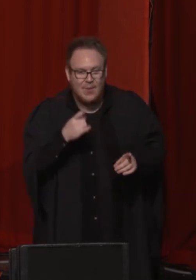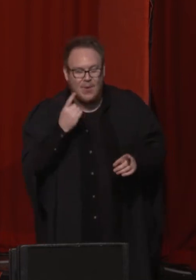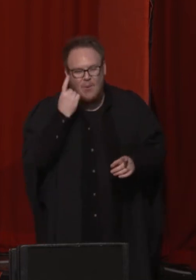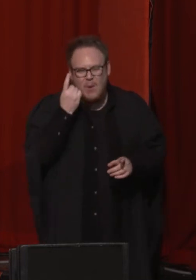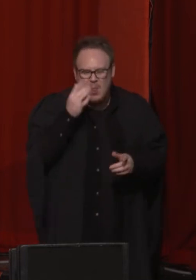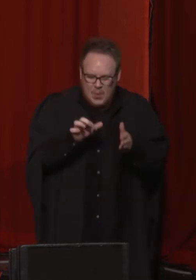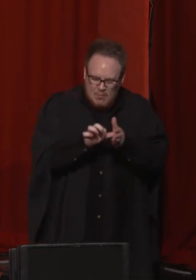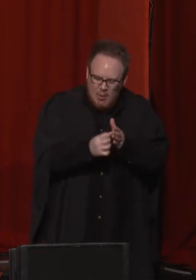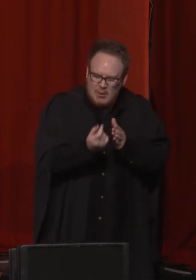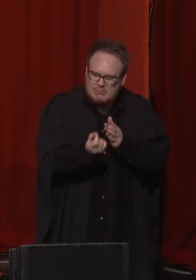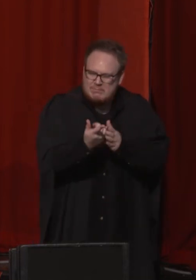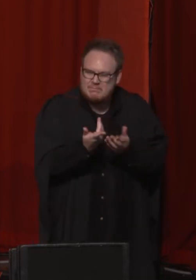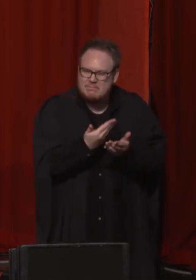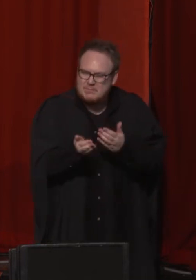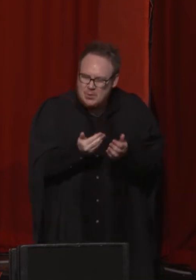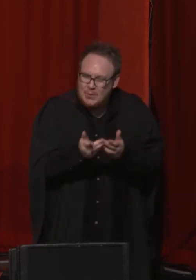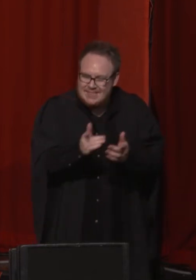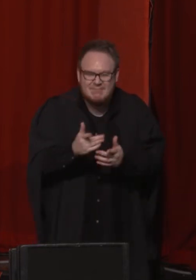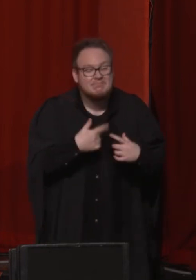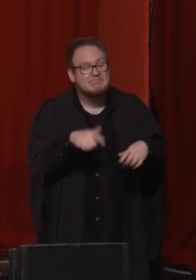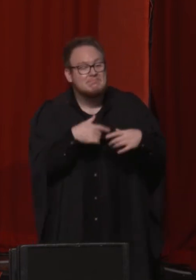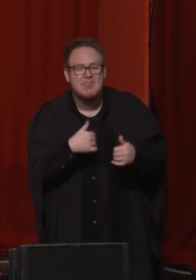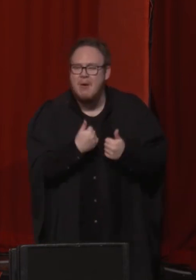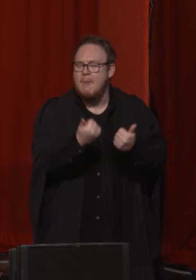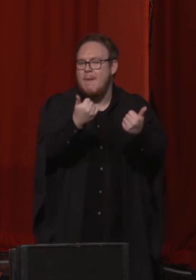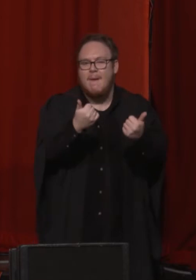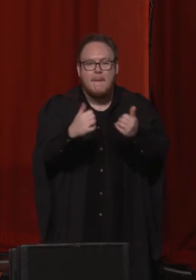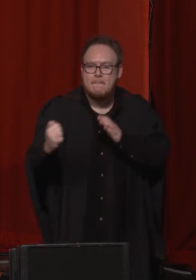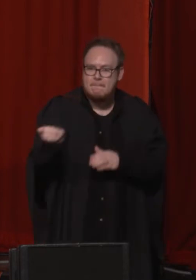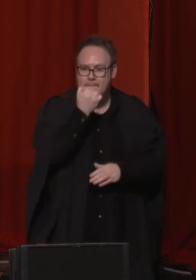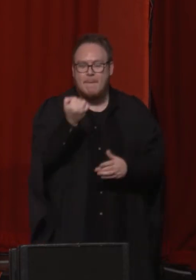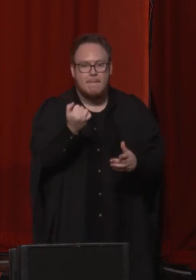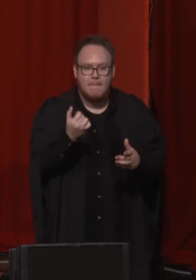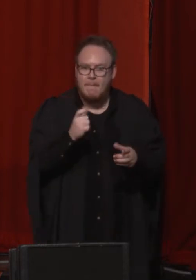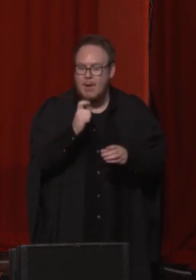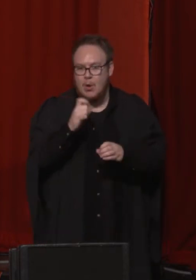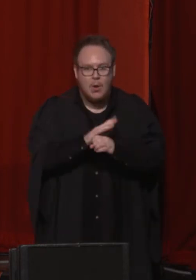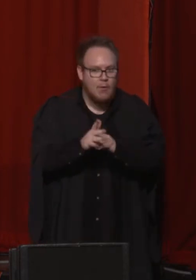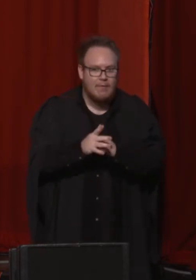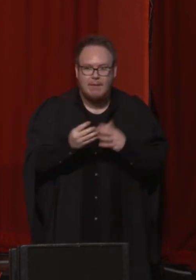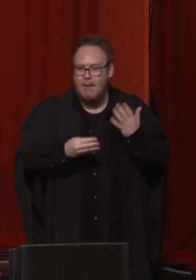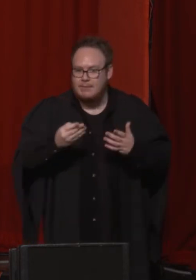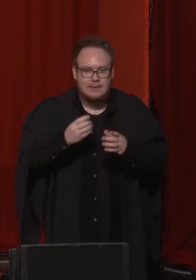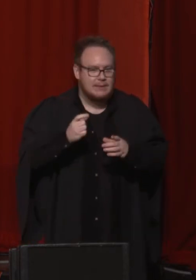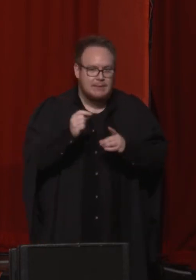had been ironed out and things were going great, the COVID-19 pandemic was thrown our way.